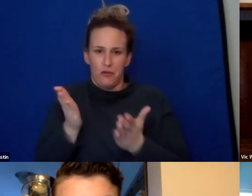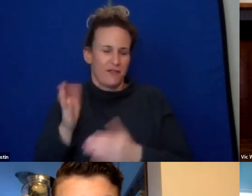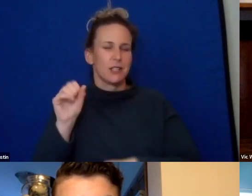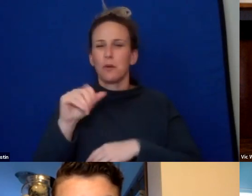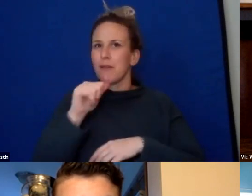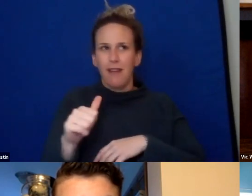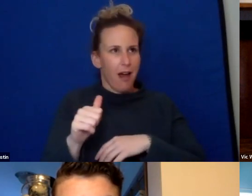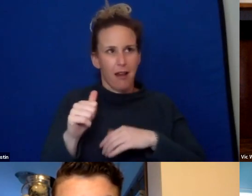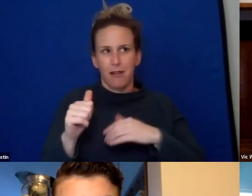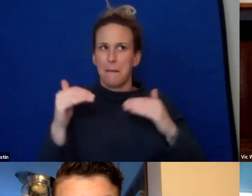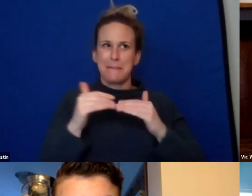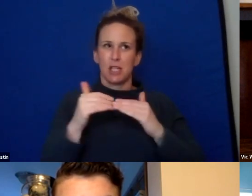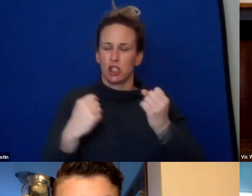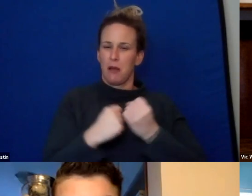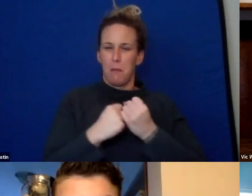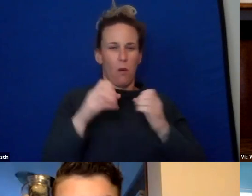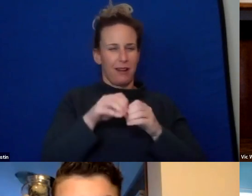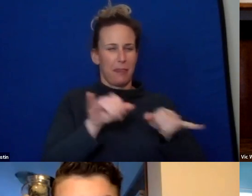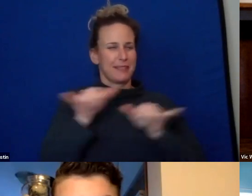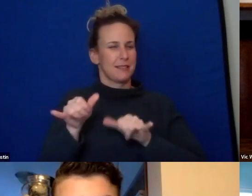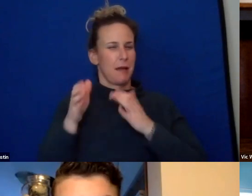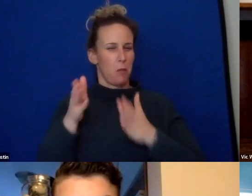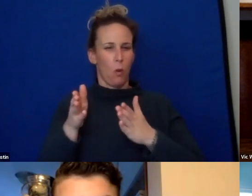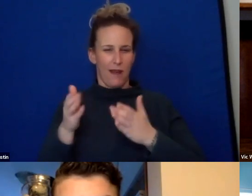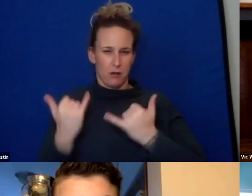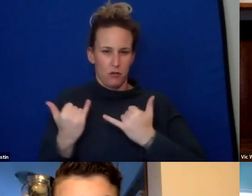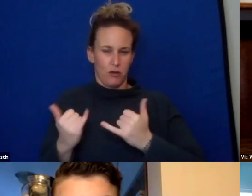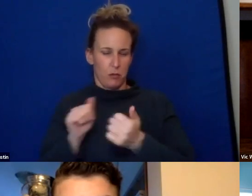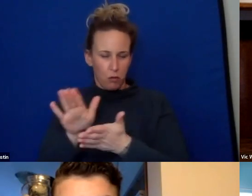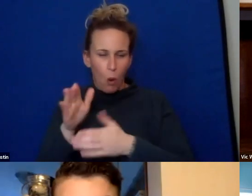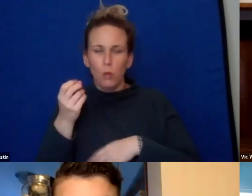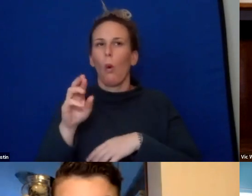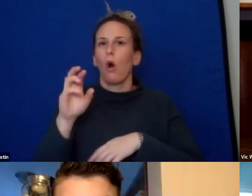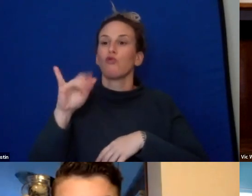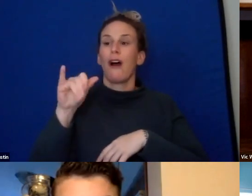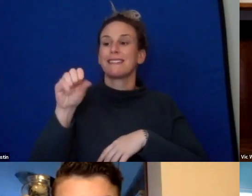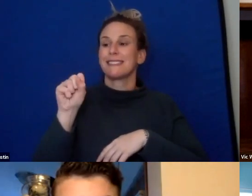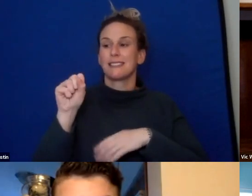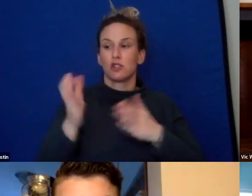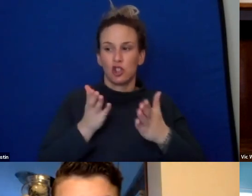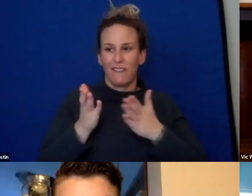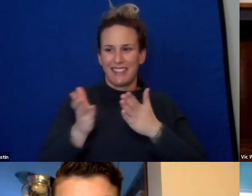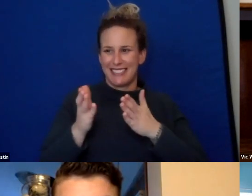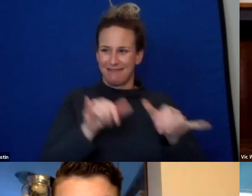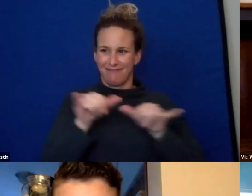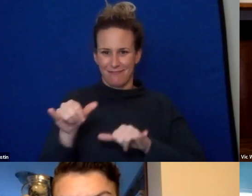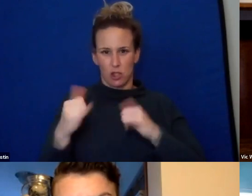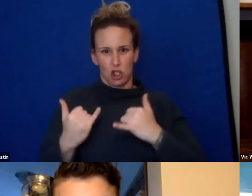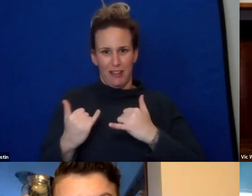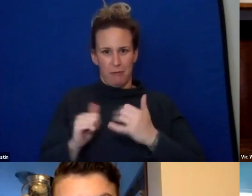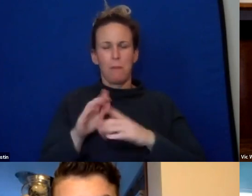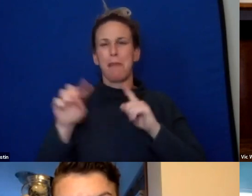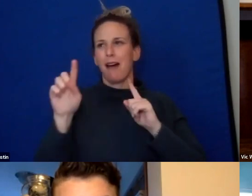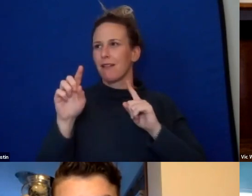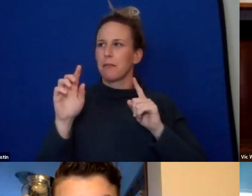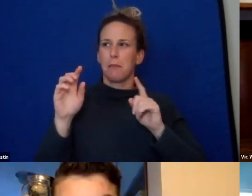peer support in the way that it's currently uh approached or crisis services in the way that they're currently approached but within the sort